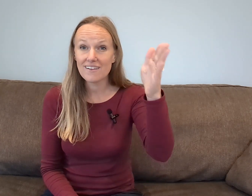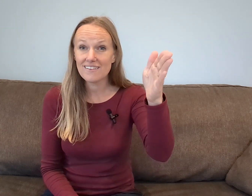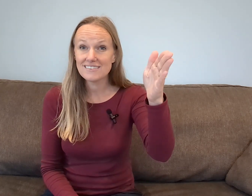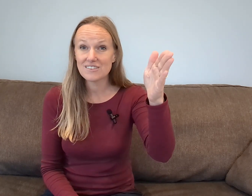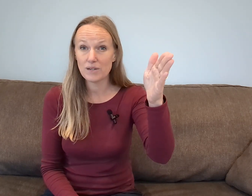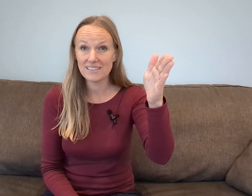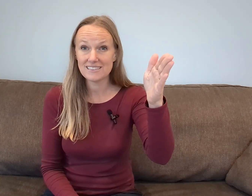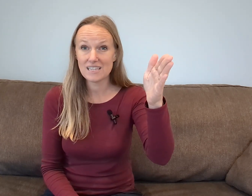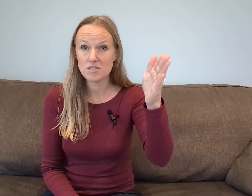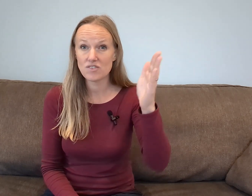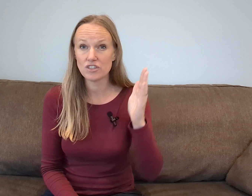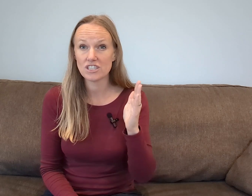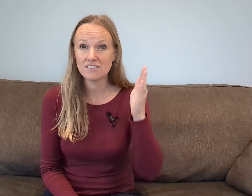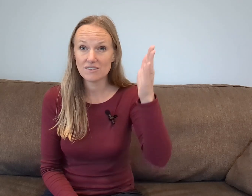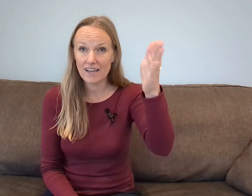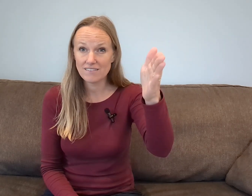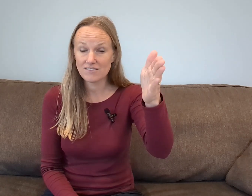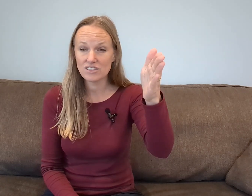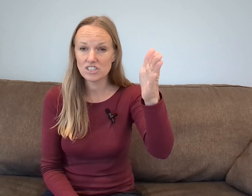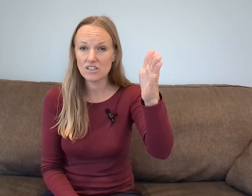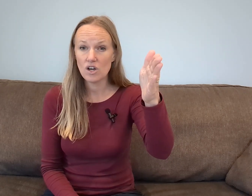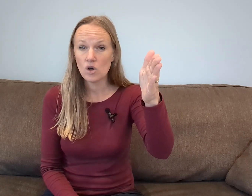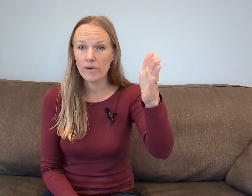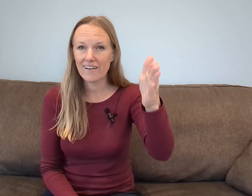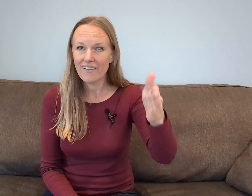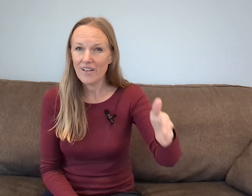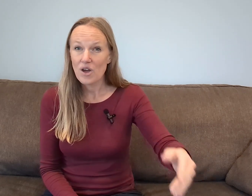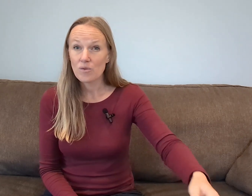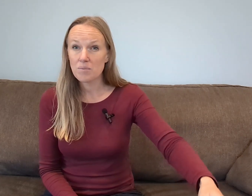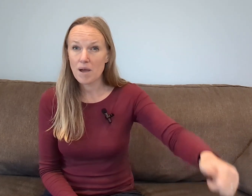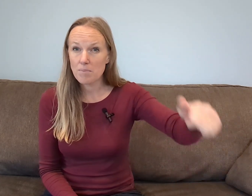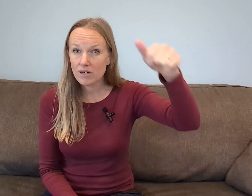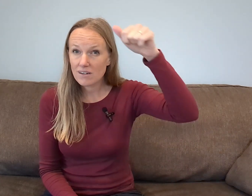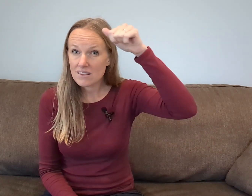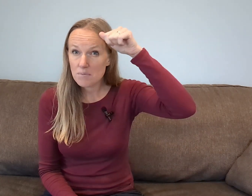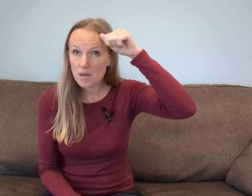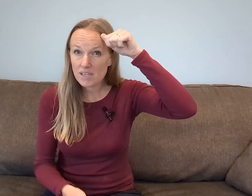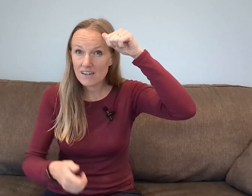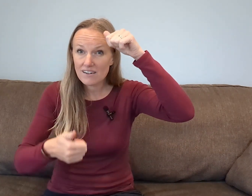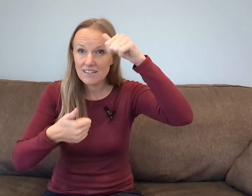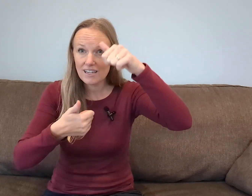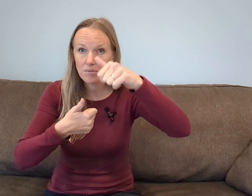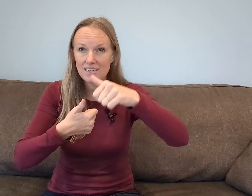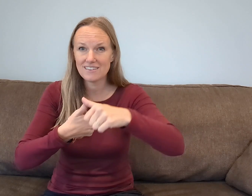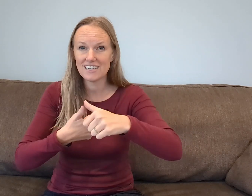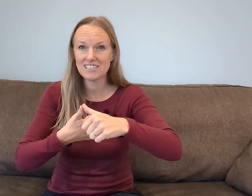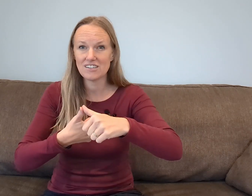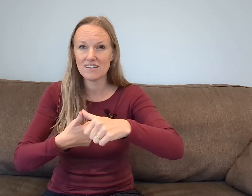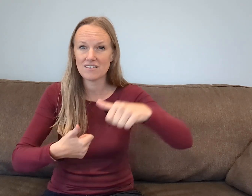will, so will is the same as future, so out in the future, will remember, thumb up here, and then coming down and touching your other